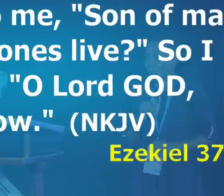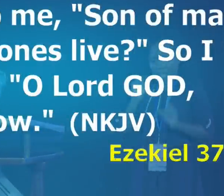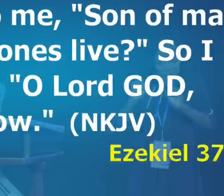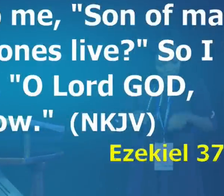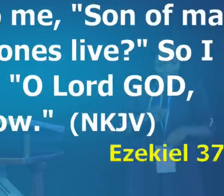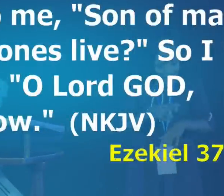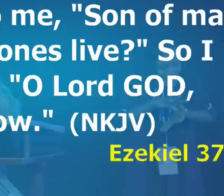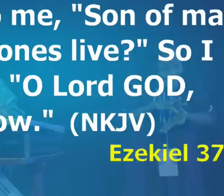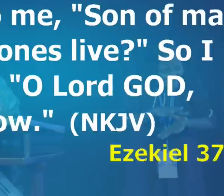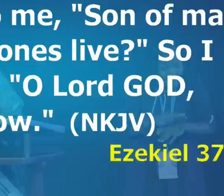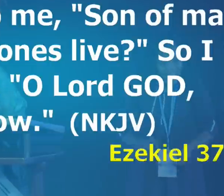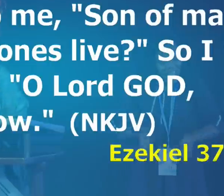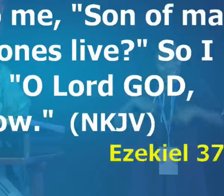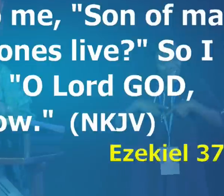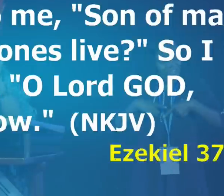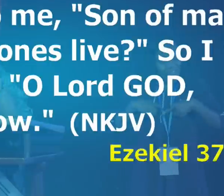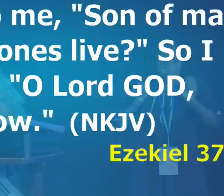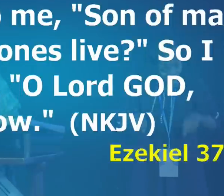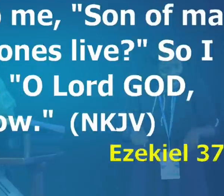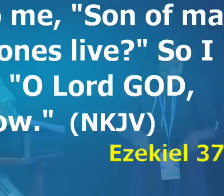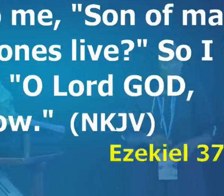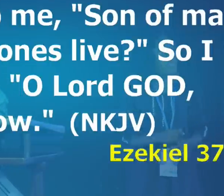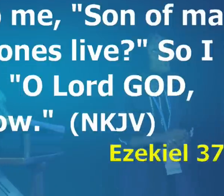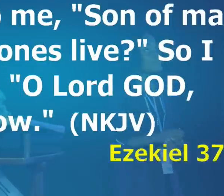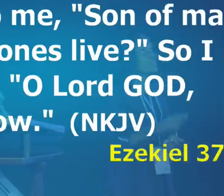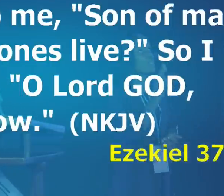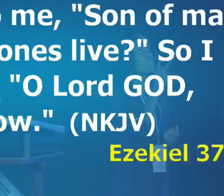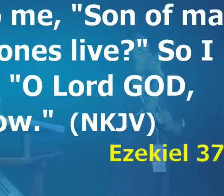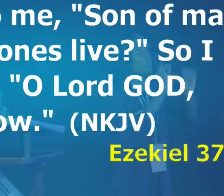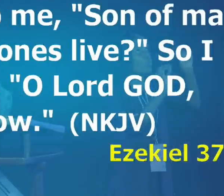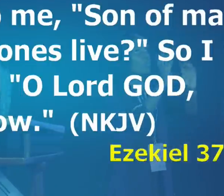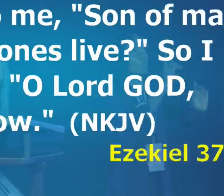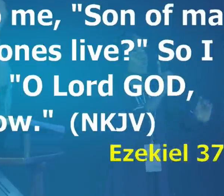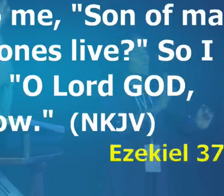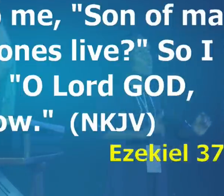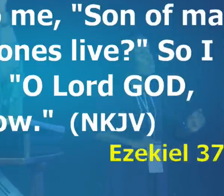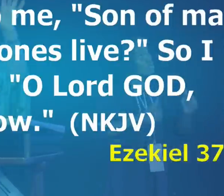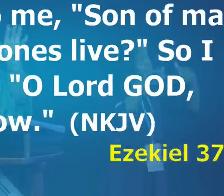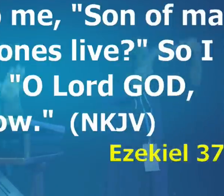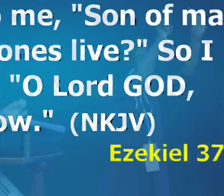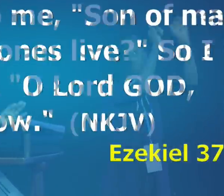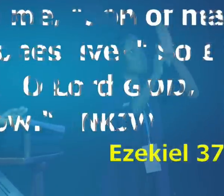bones live?" So I answered, "Oh Lord, you know."